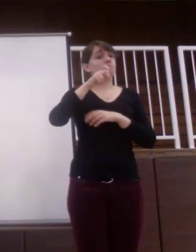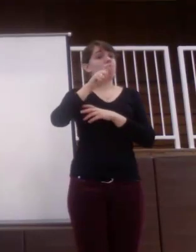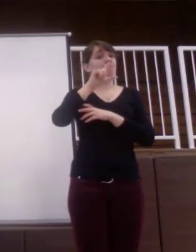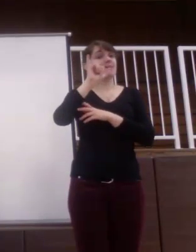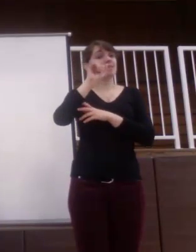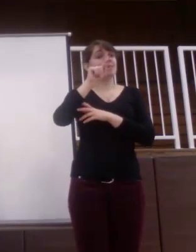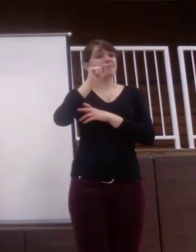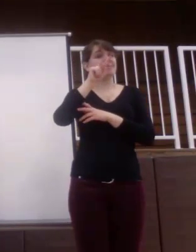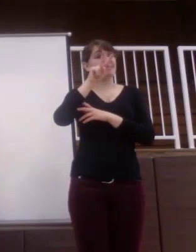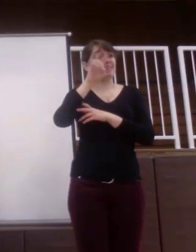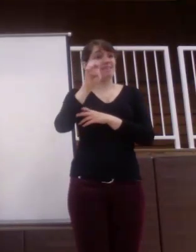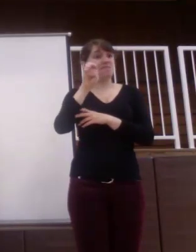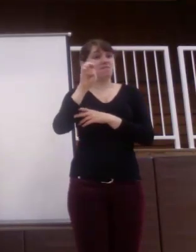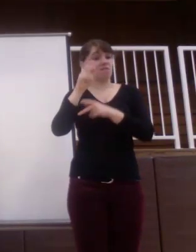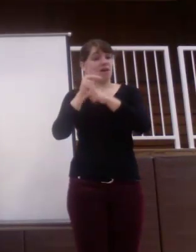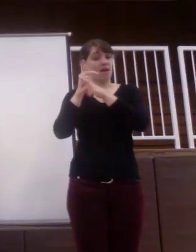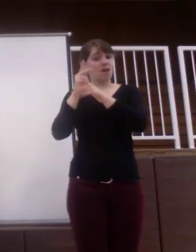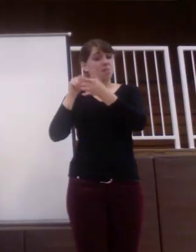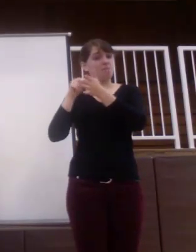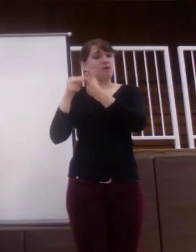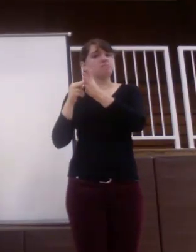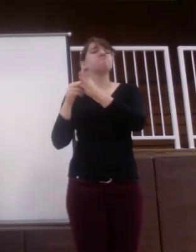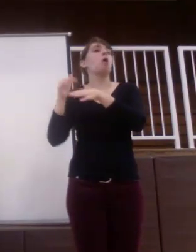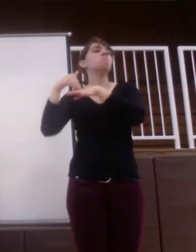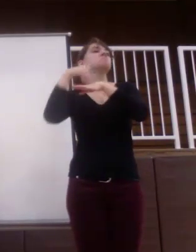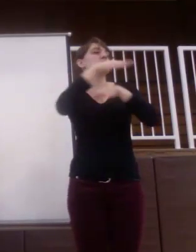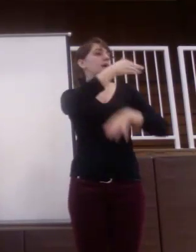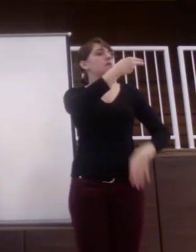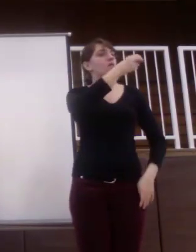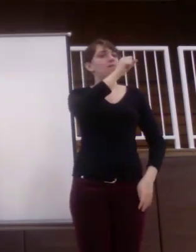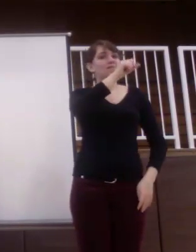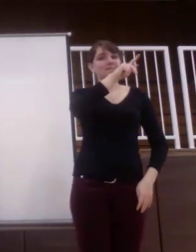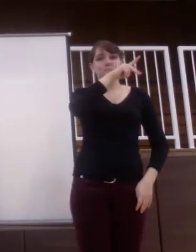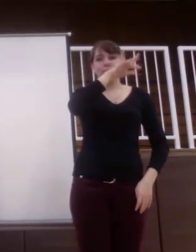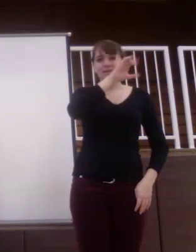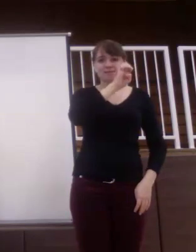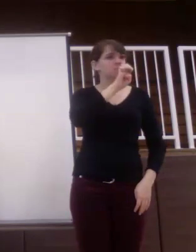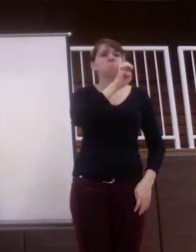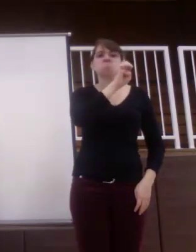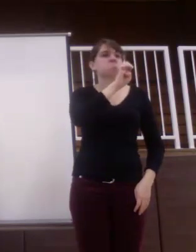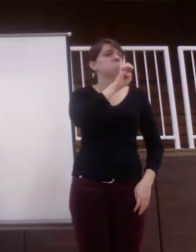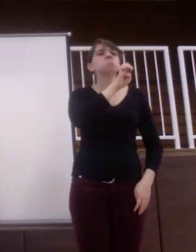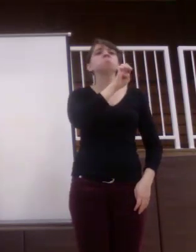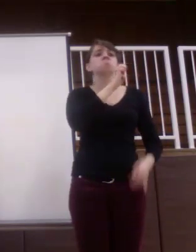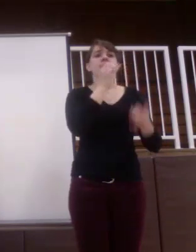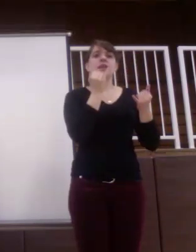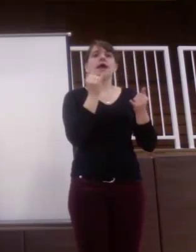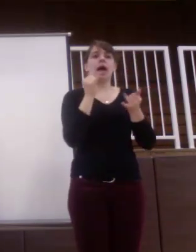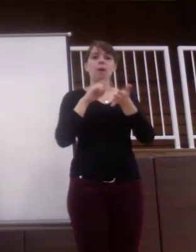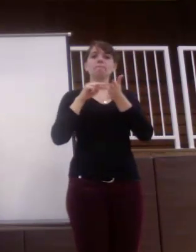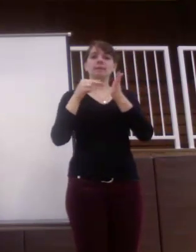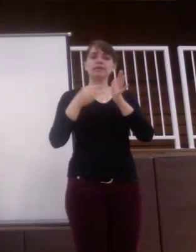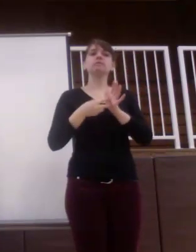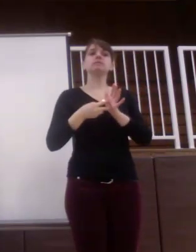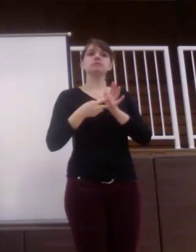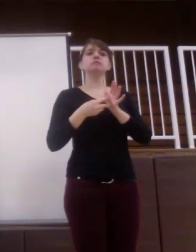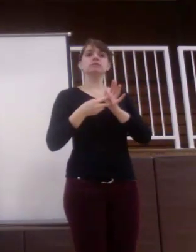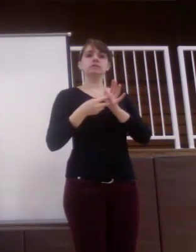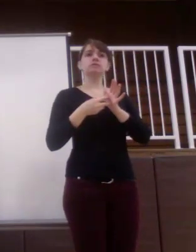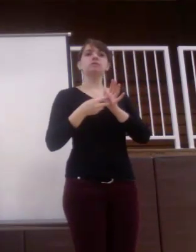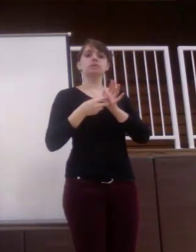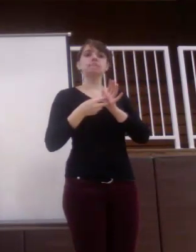mean just being sent to a hospice, but it means what it truly states,